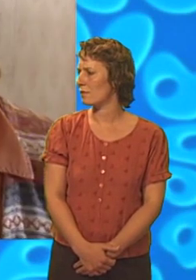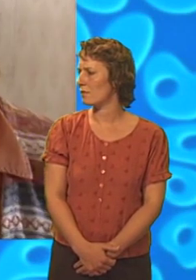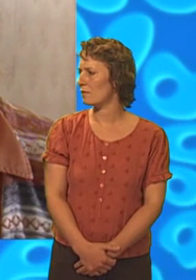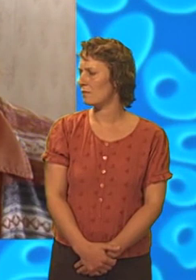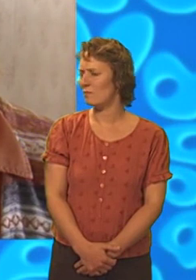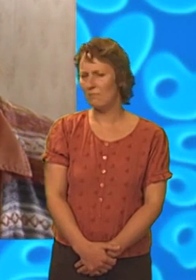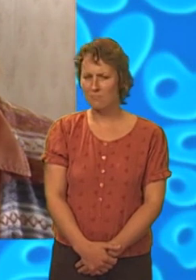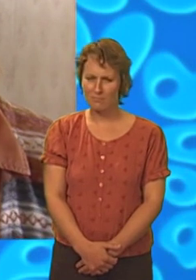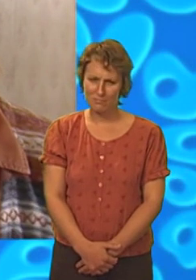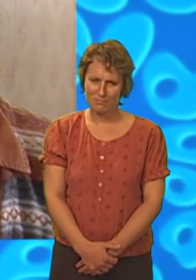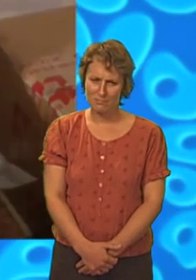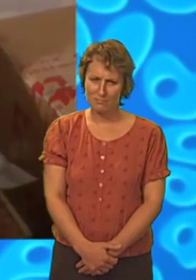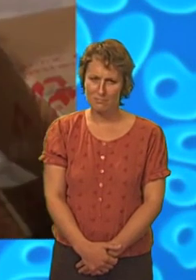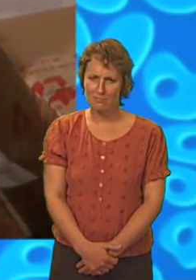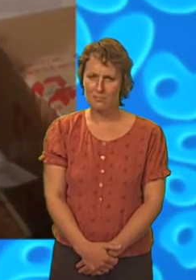Pippin.